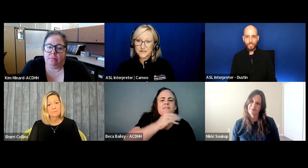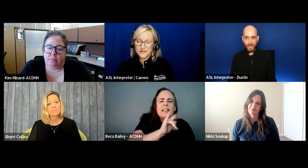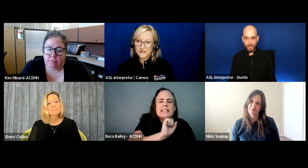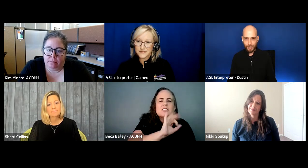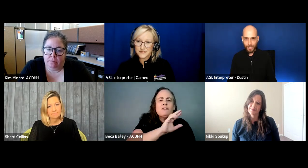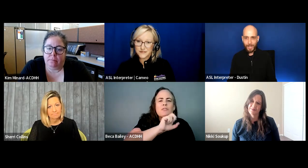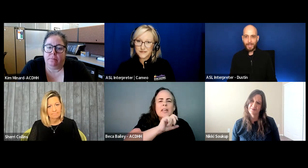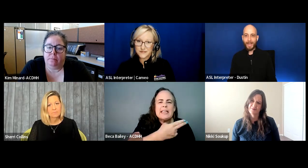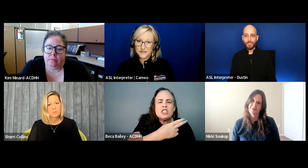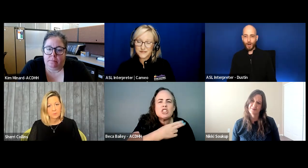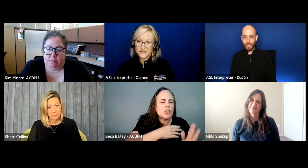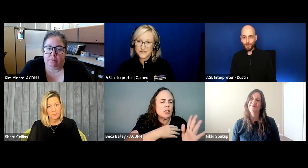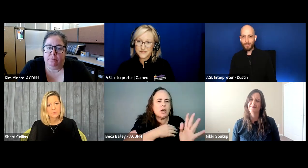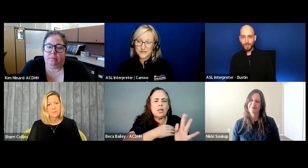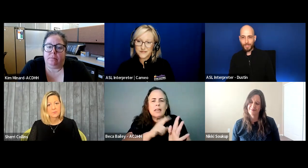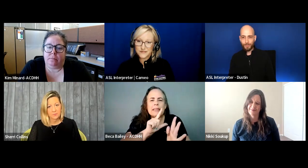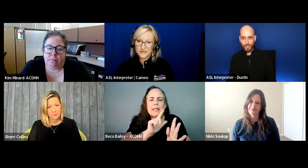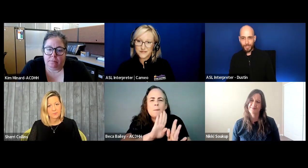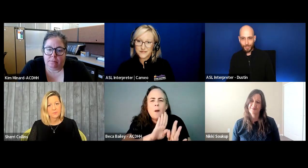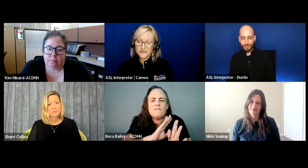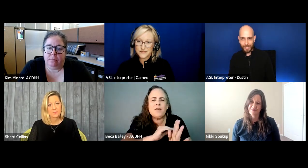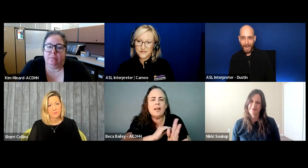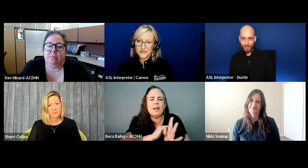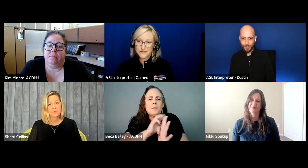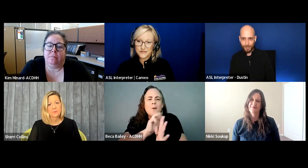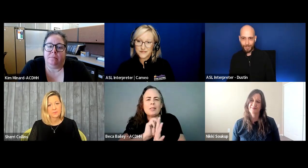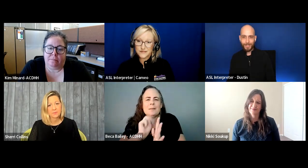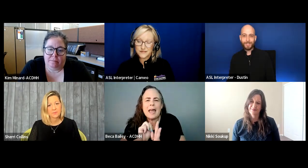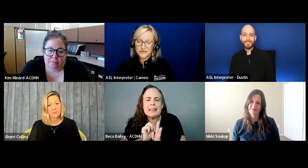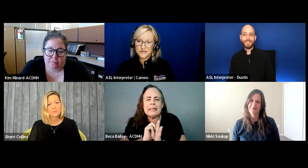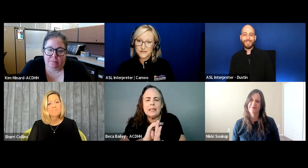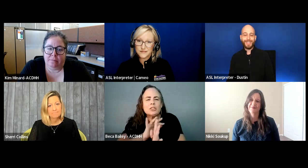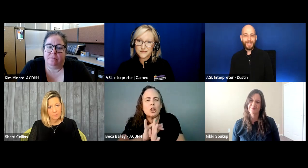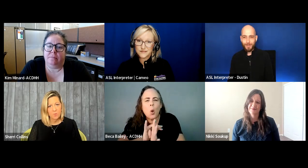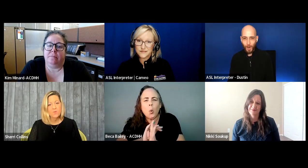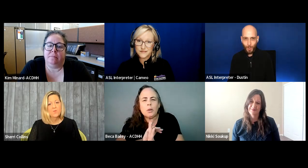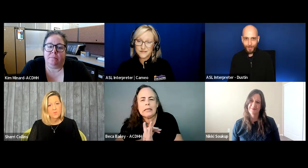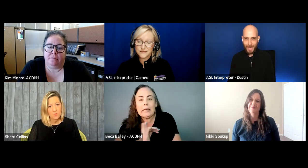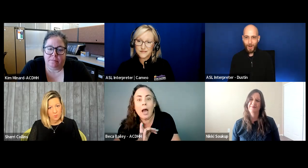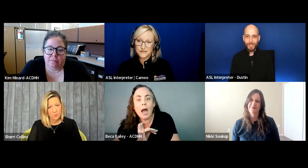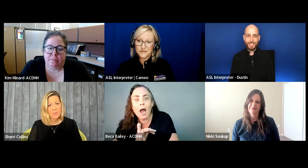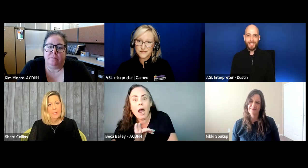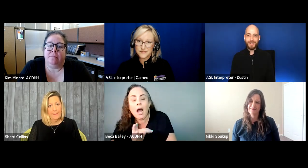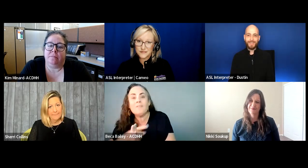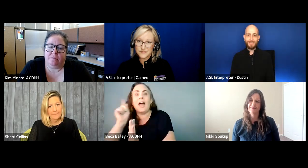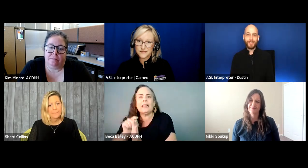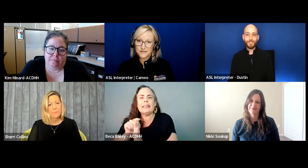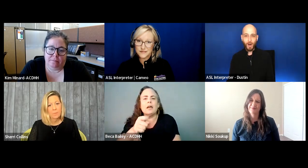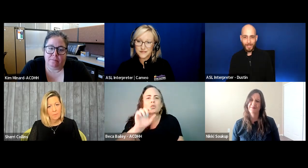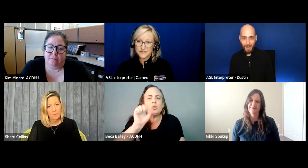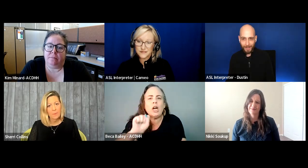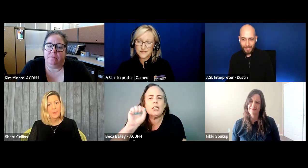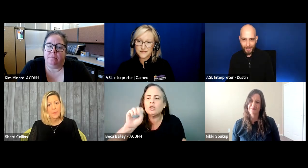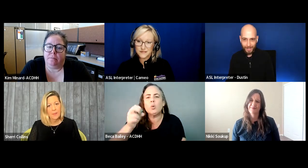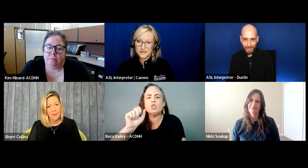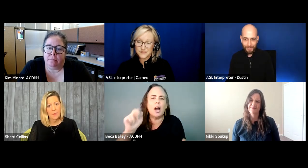slow change that started with Phyllis Freelish, the actress, Then Linda Bove came on the scene.